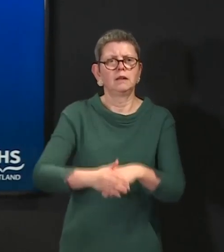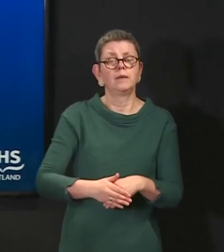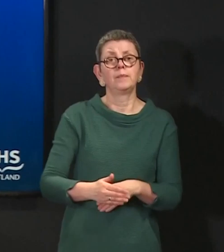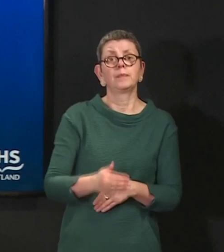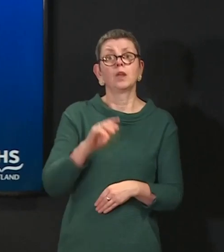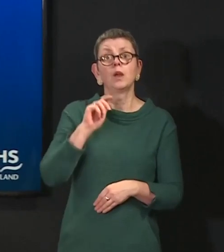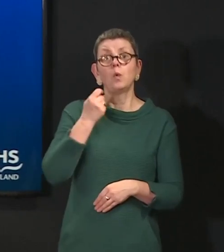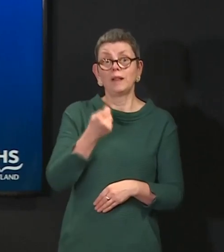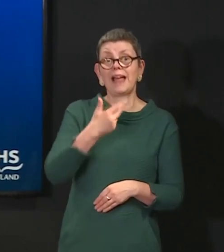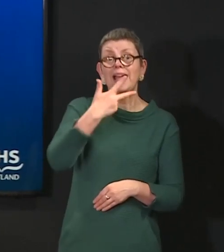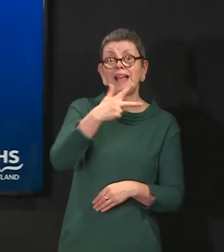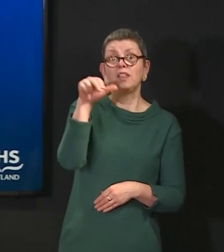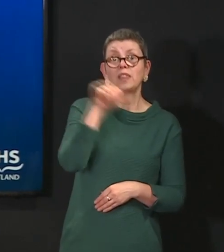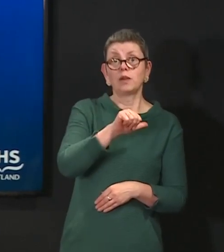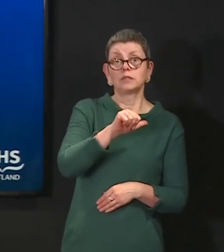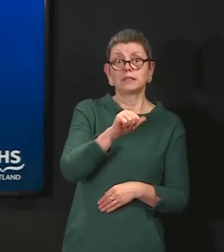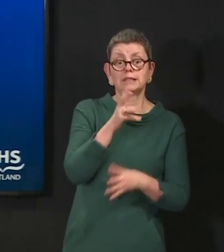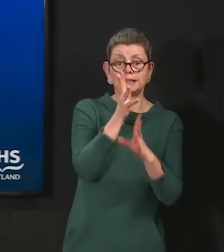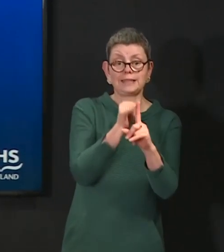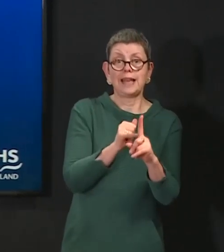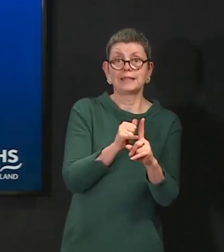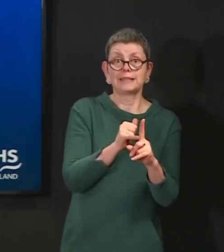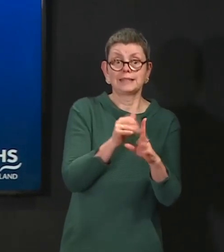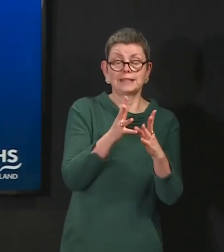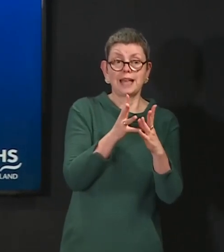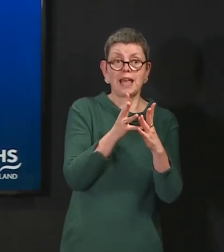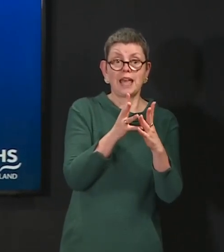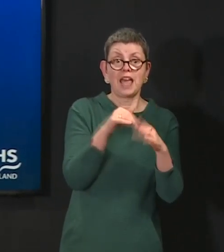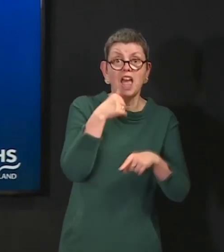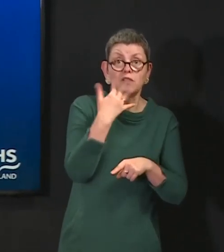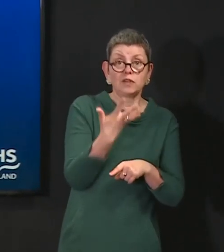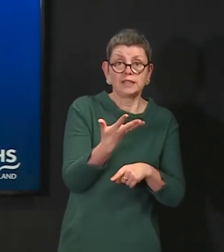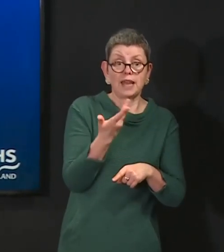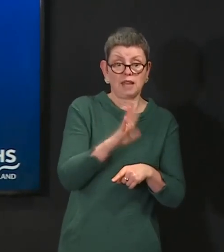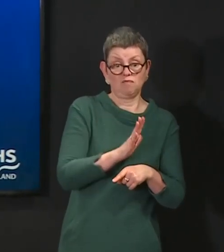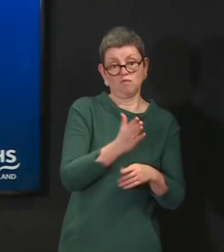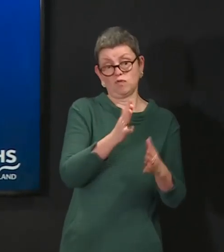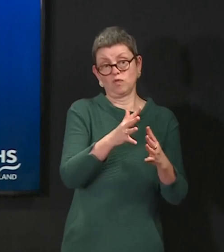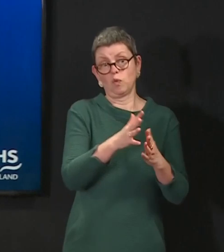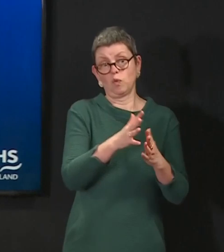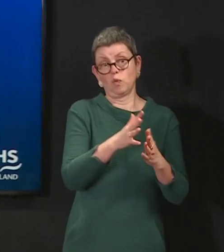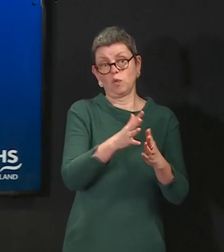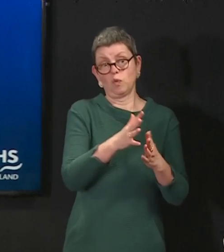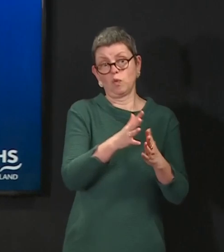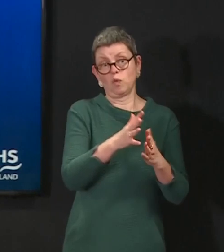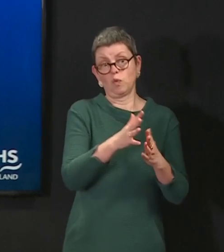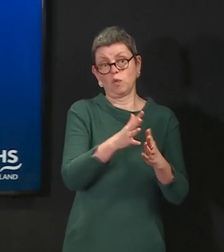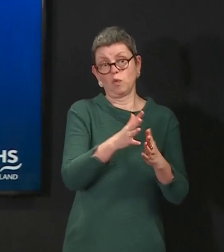per day in NHS labs by the middle of this week, but we need to increase that.